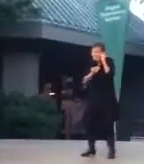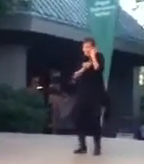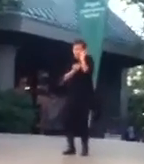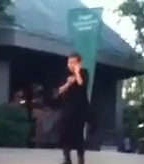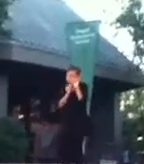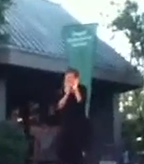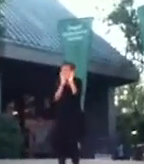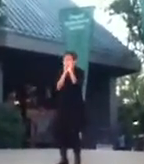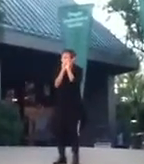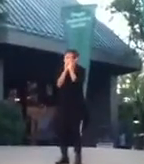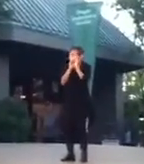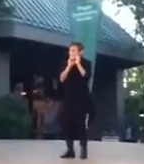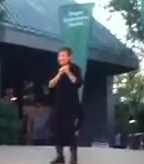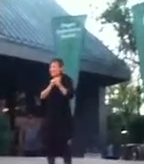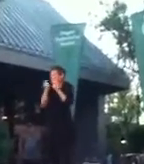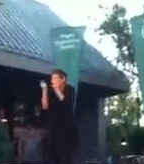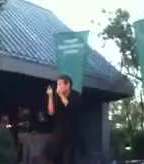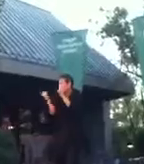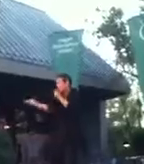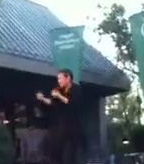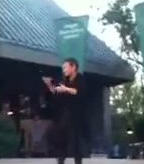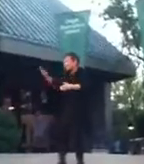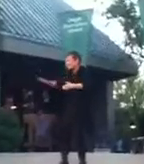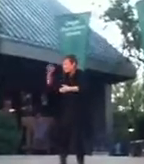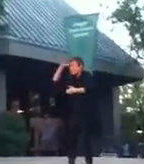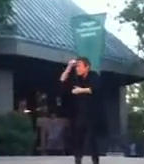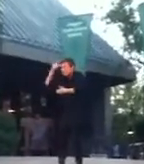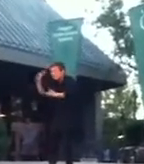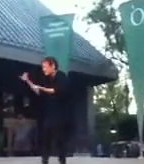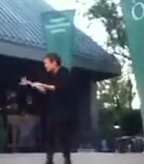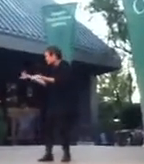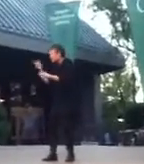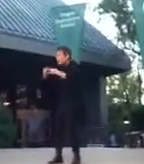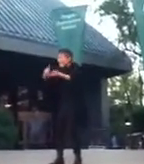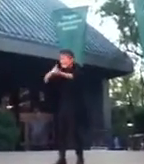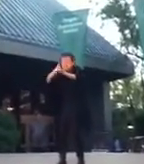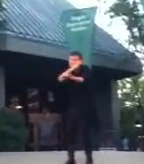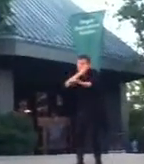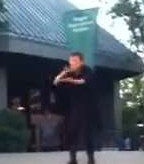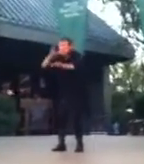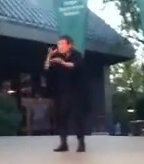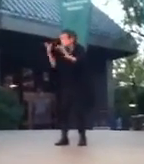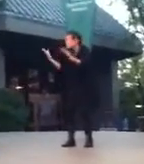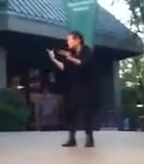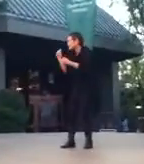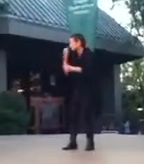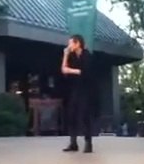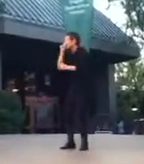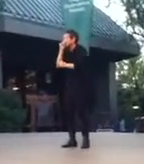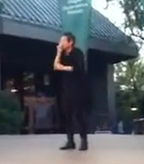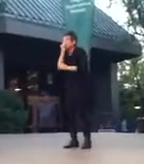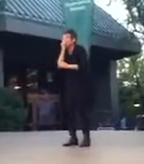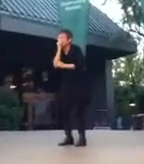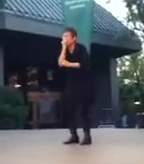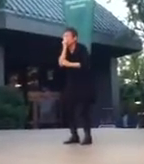At night, the couple met to talk about what they would do with their youngest boy. He can't really help at the